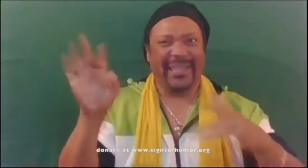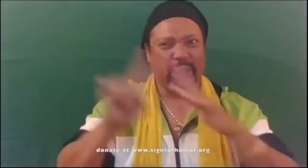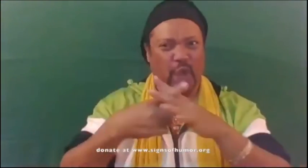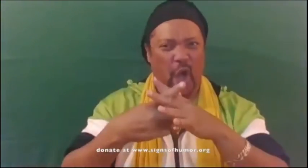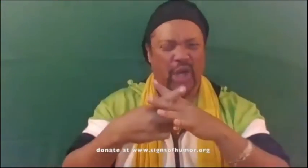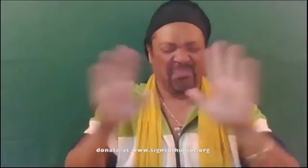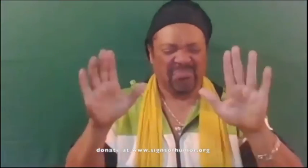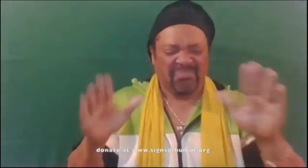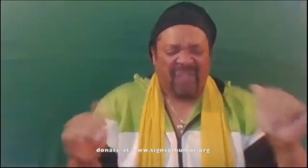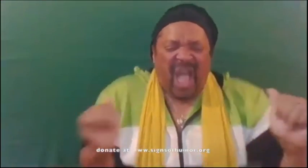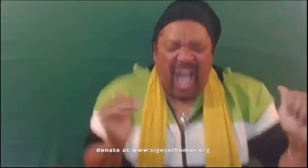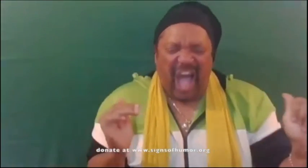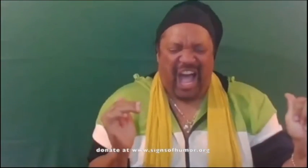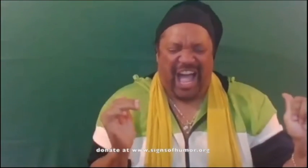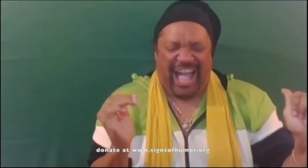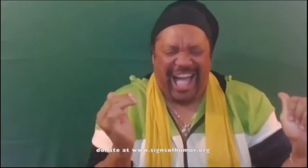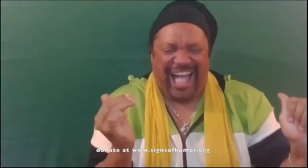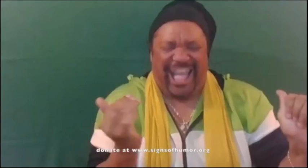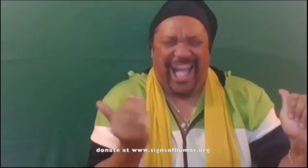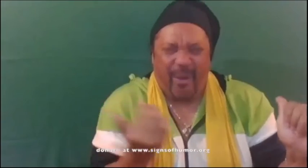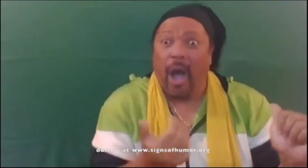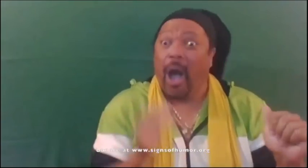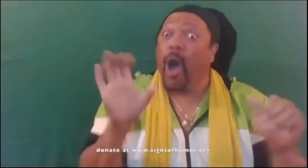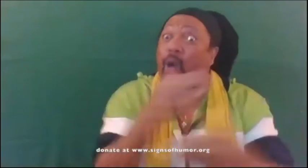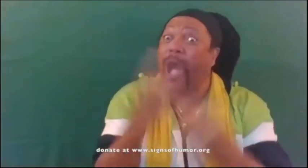love." And you know, someone always got to start like,